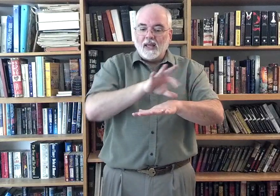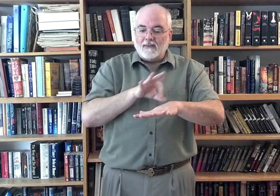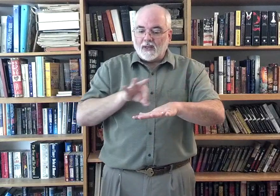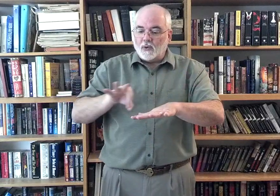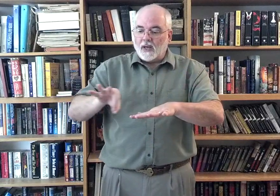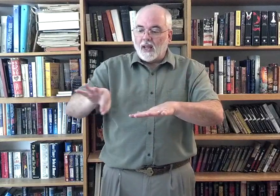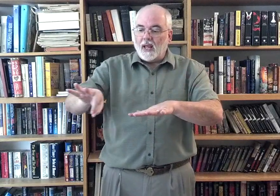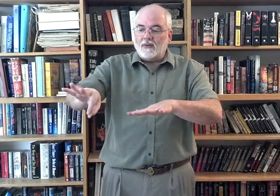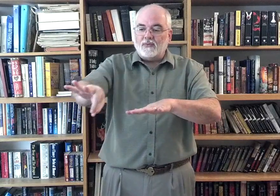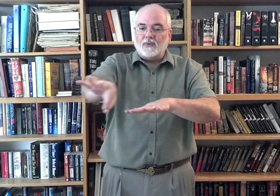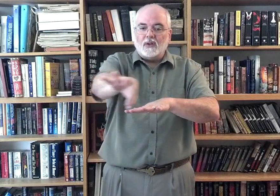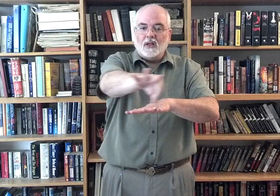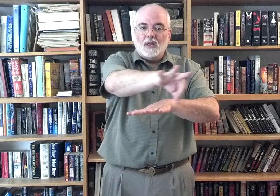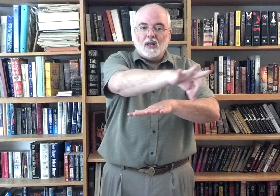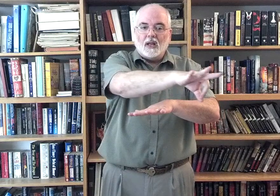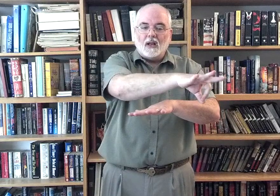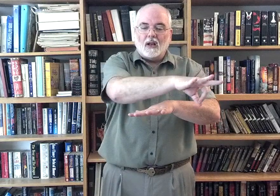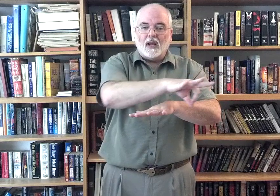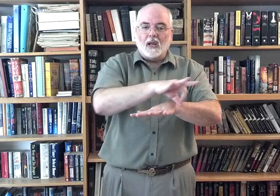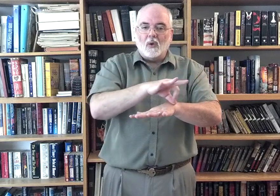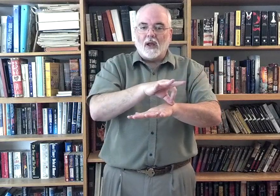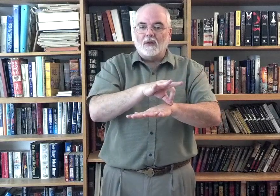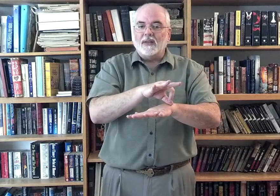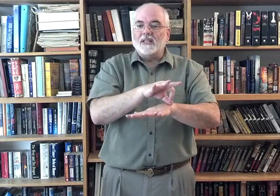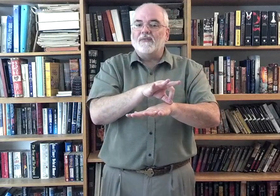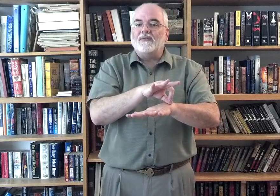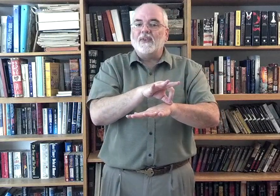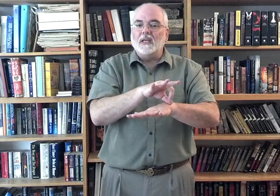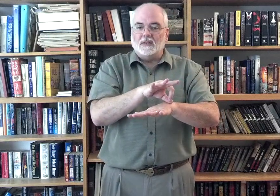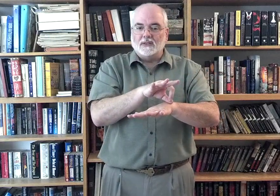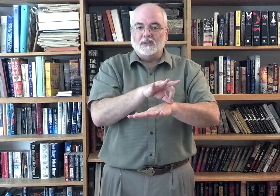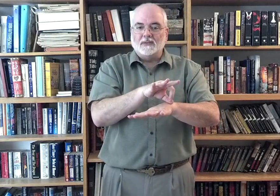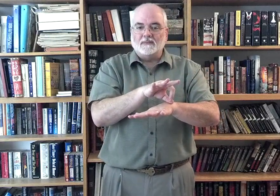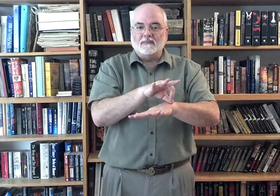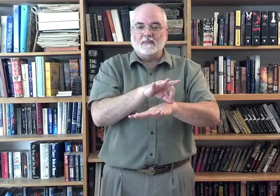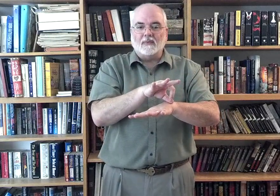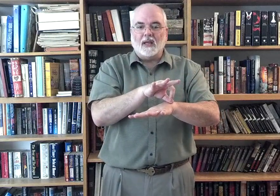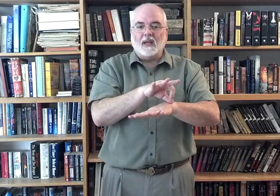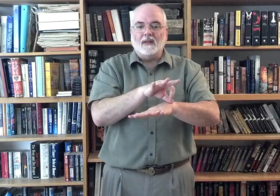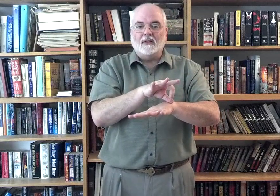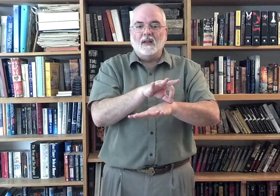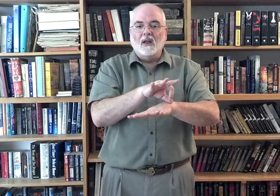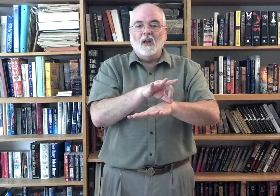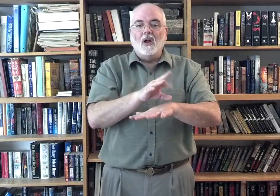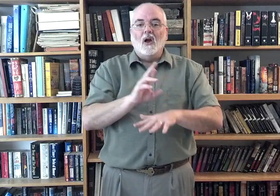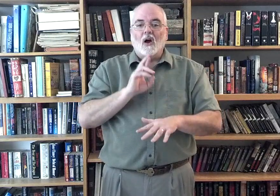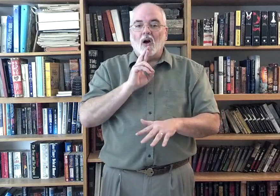I do an F and go out, that's fields, okay?